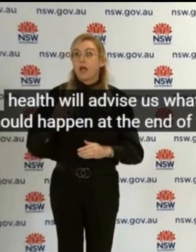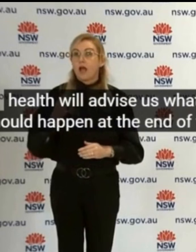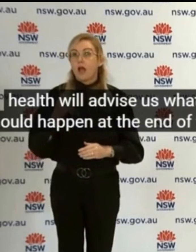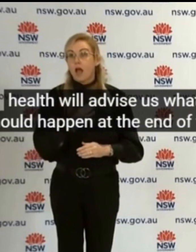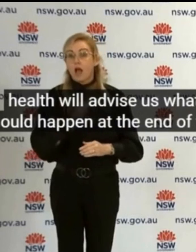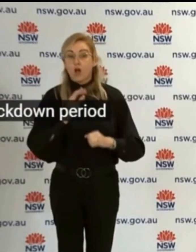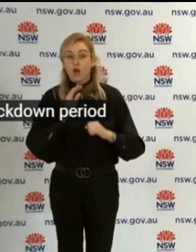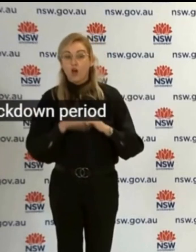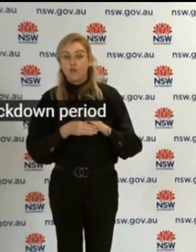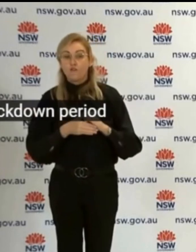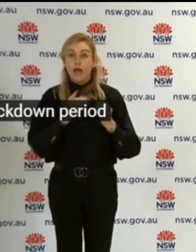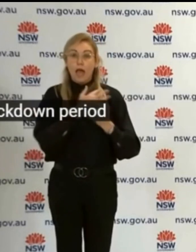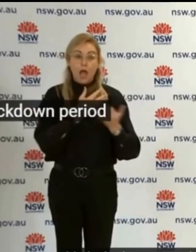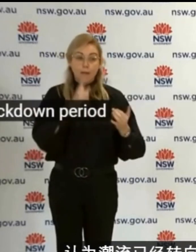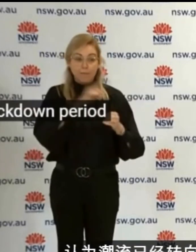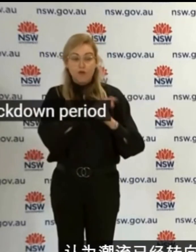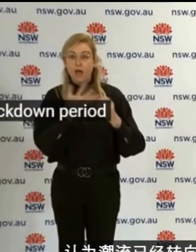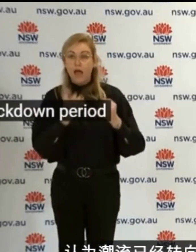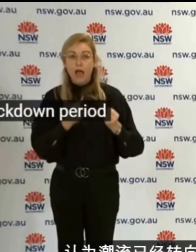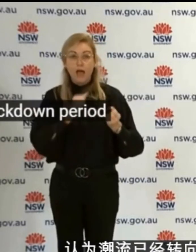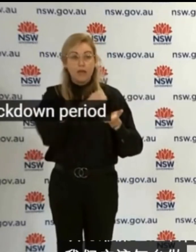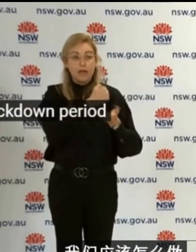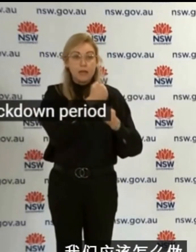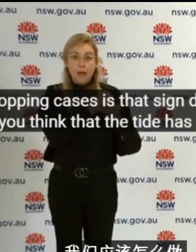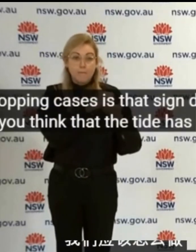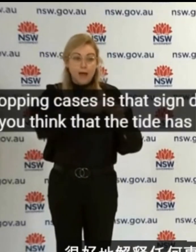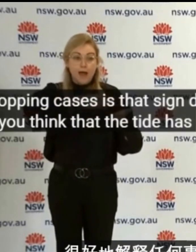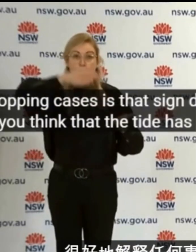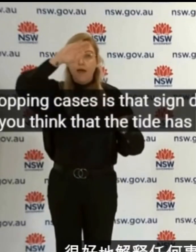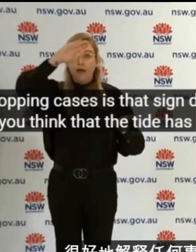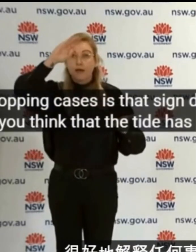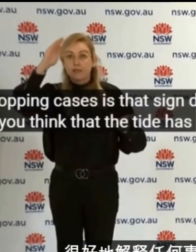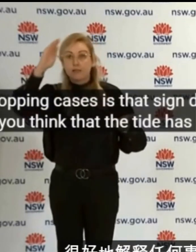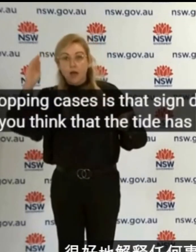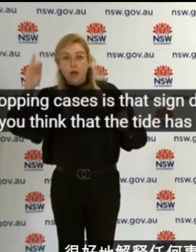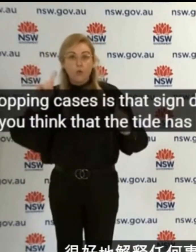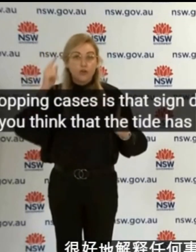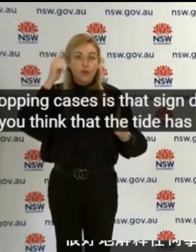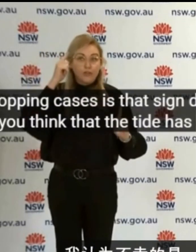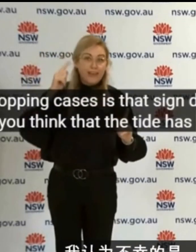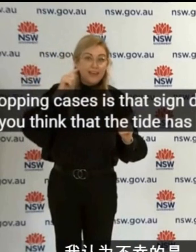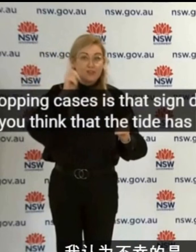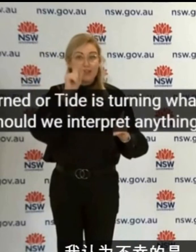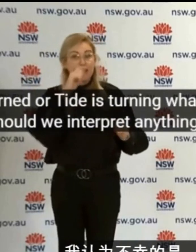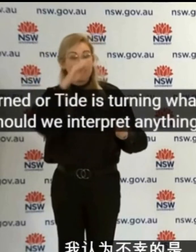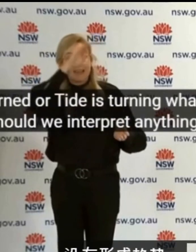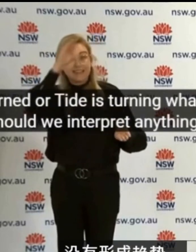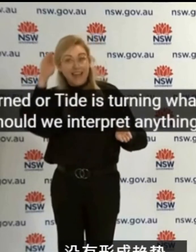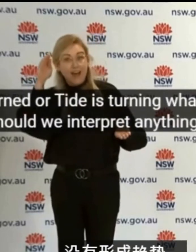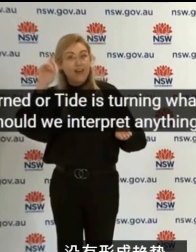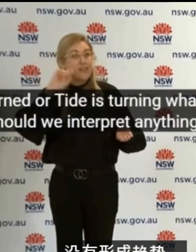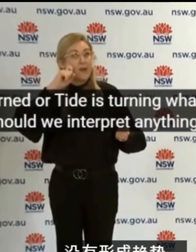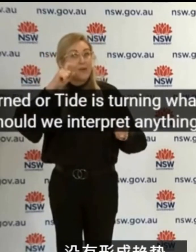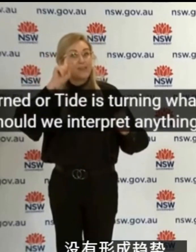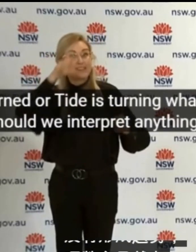has turned or the tide is turning? What should we interpret anything from that? Well, no. I think, unfortunately, a day doesn't make a trend. The